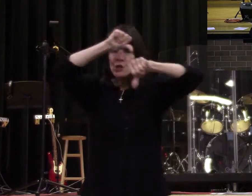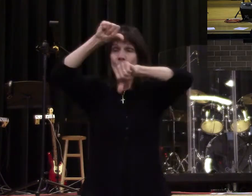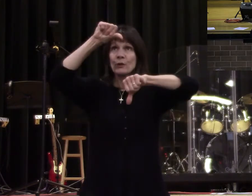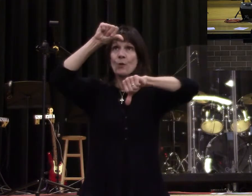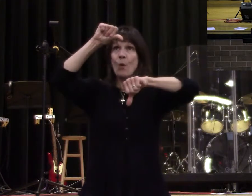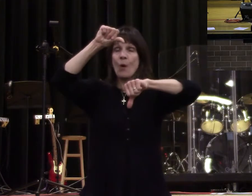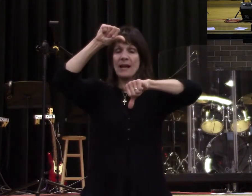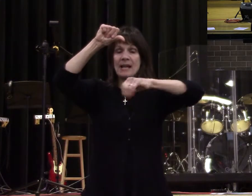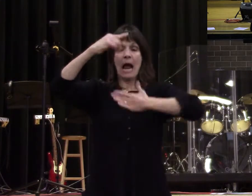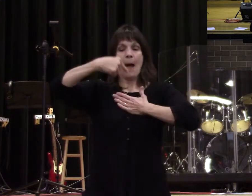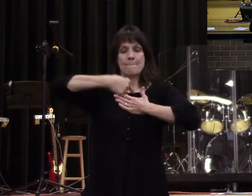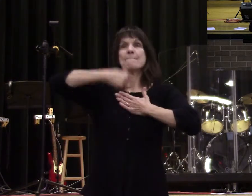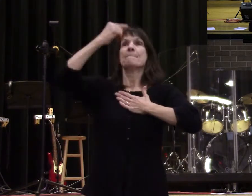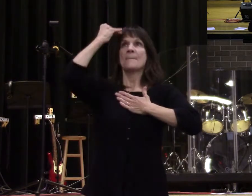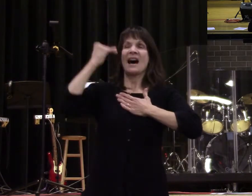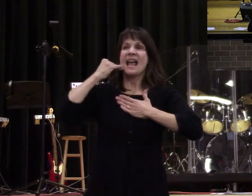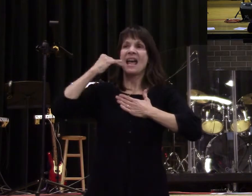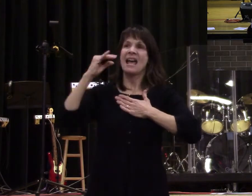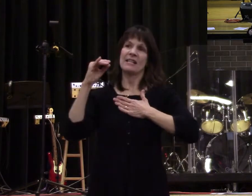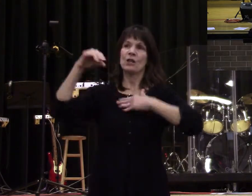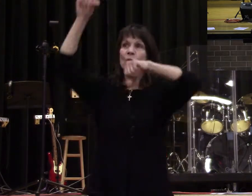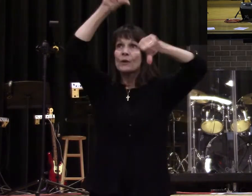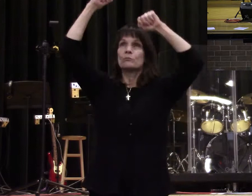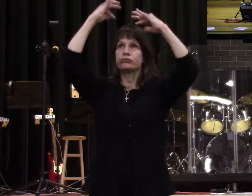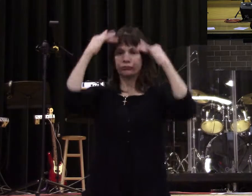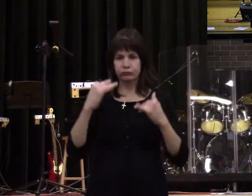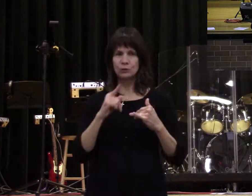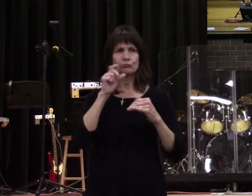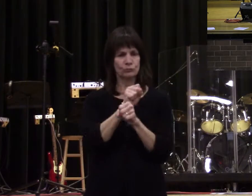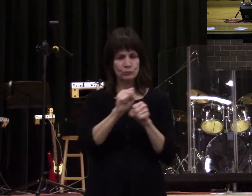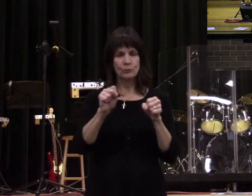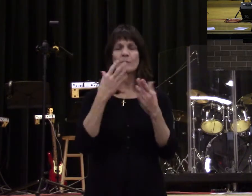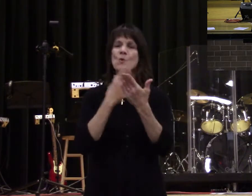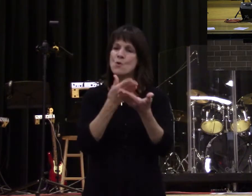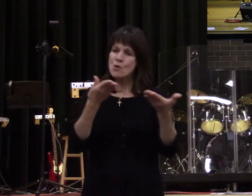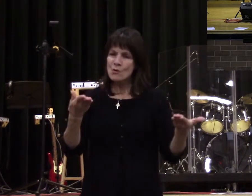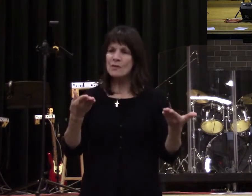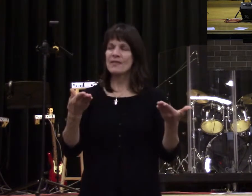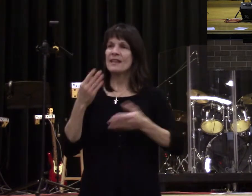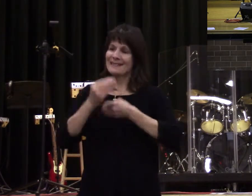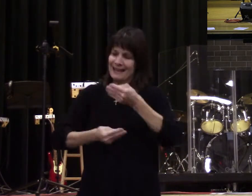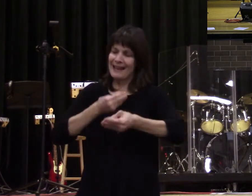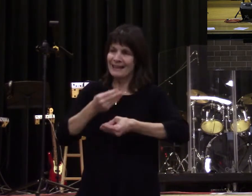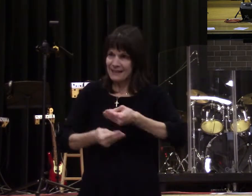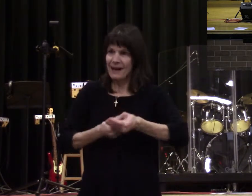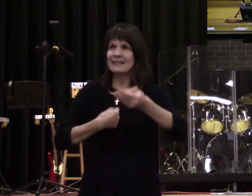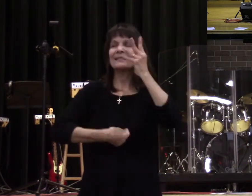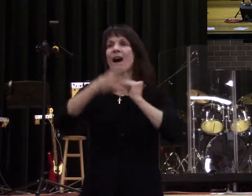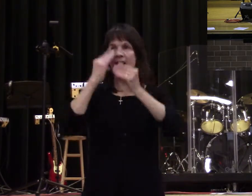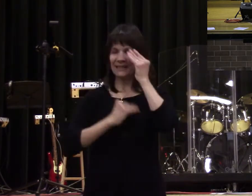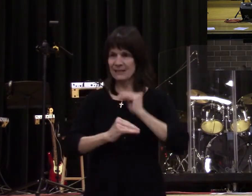cup overflows. Surely goodness and loving kindness will follow me all the days of my life, and I will dwell in the house of the Lord. And there needs to